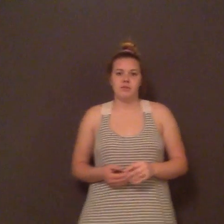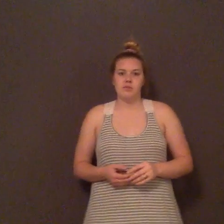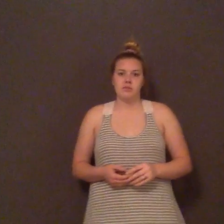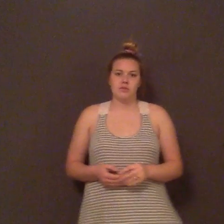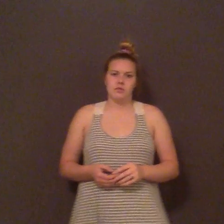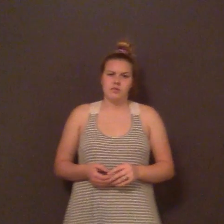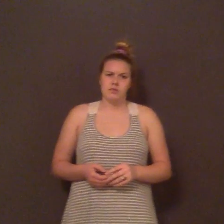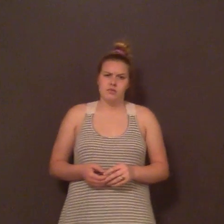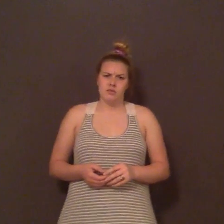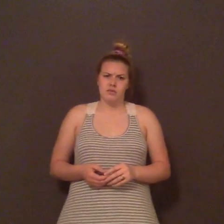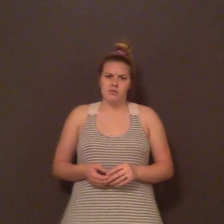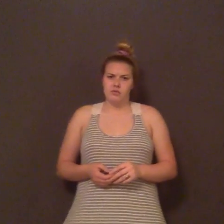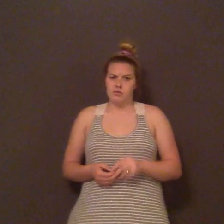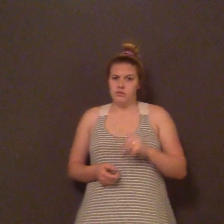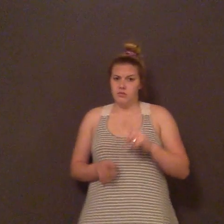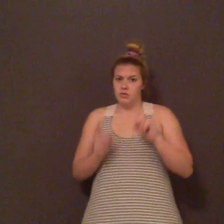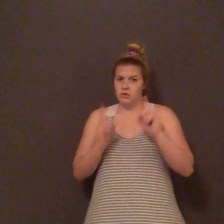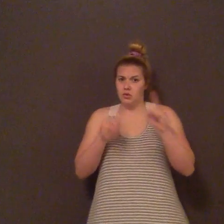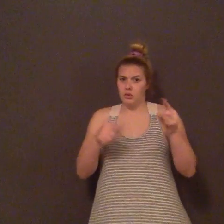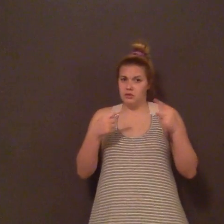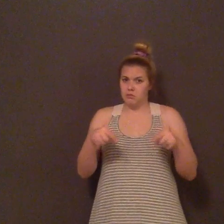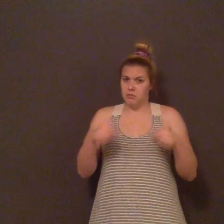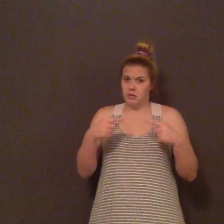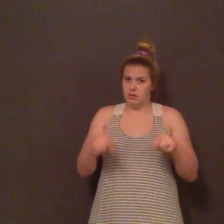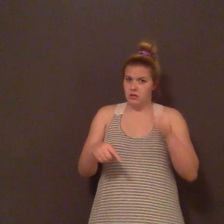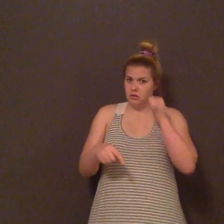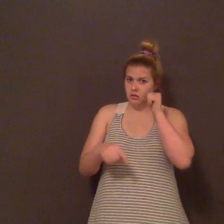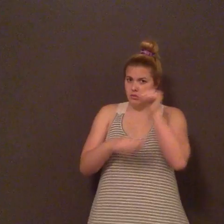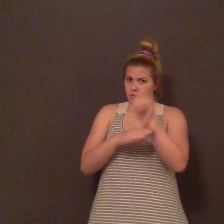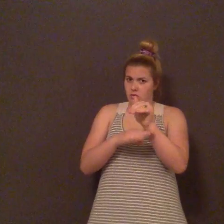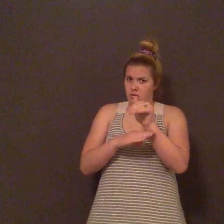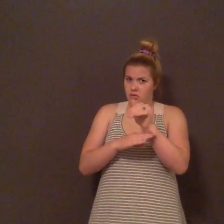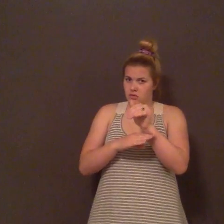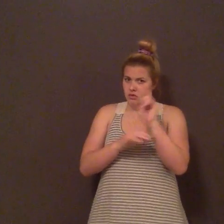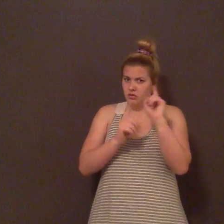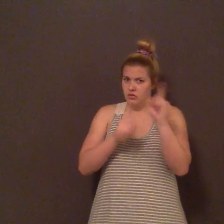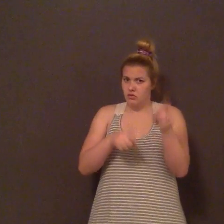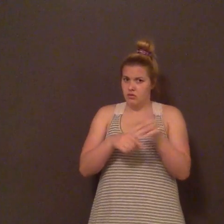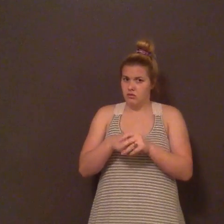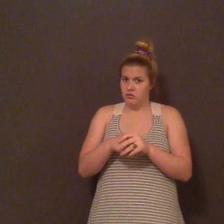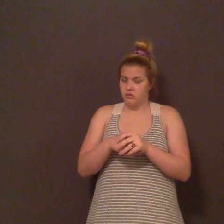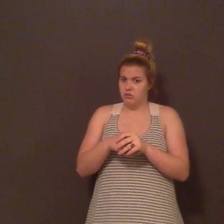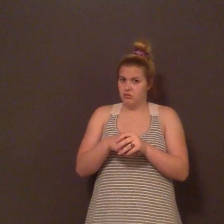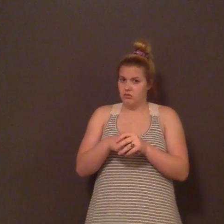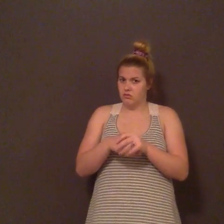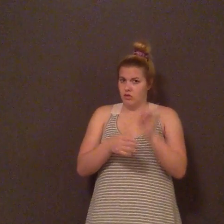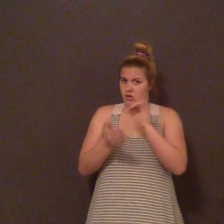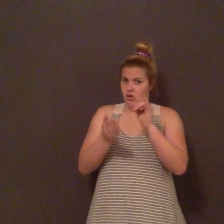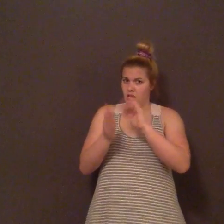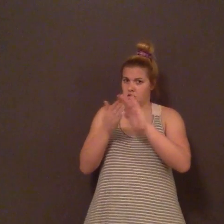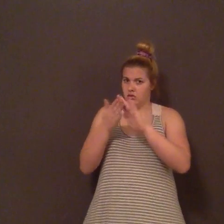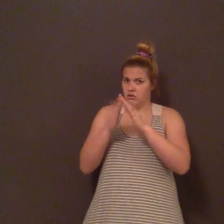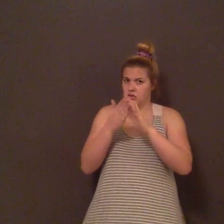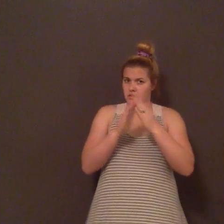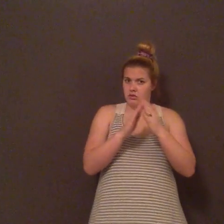So, you aren't going to the debate tomorrow night, right? Debate? Yeah, at the Fine Arts Center. What debate? What is it?